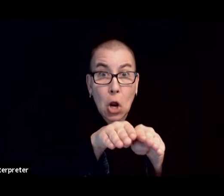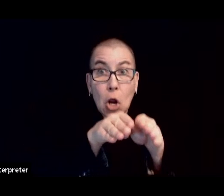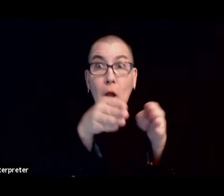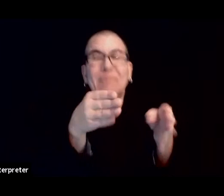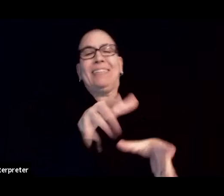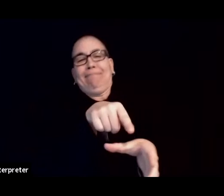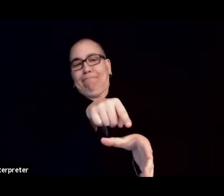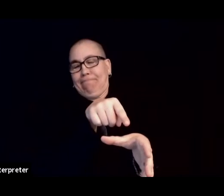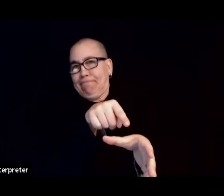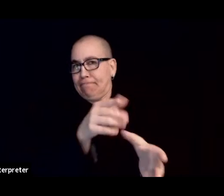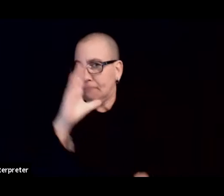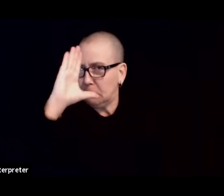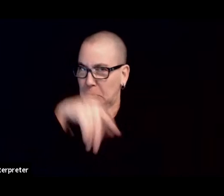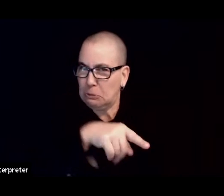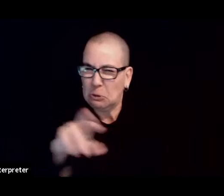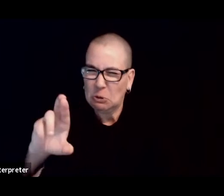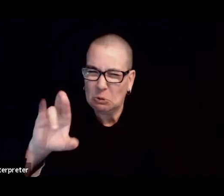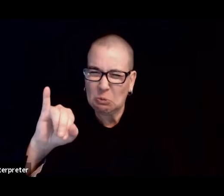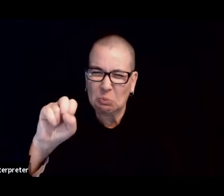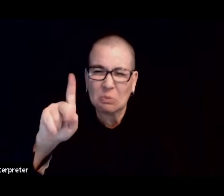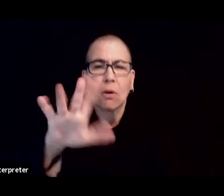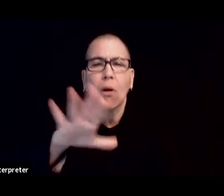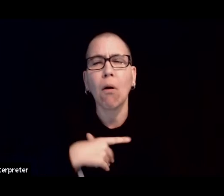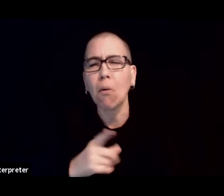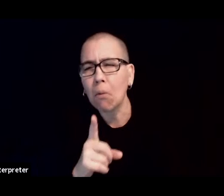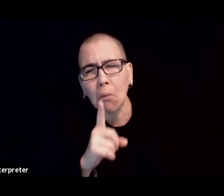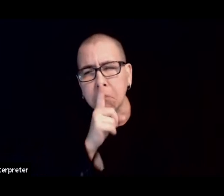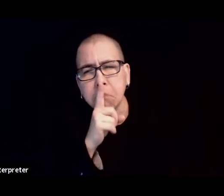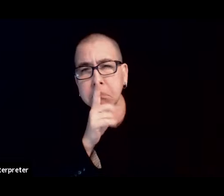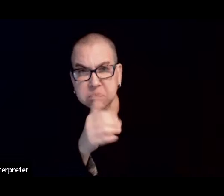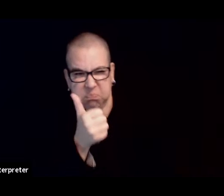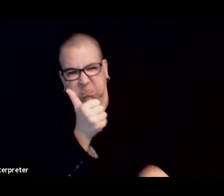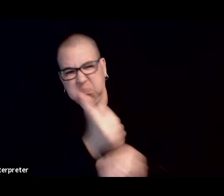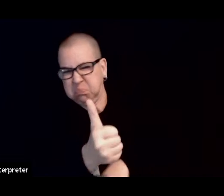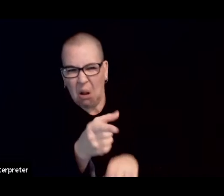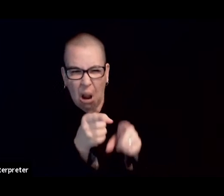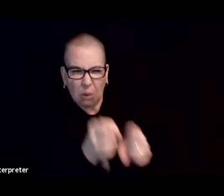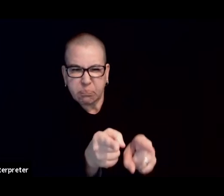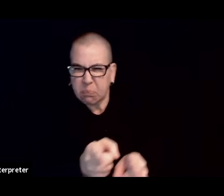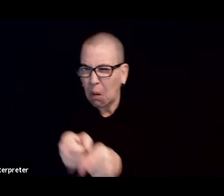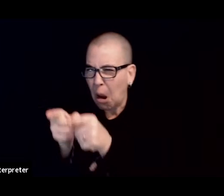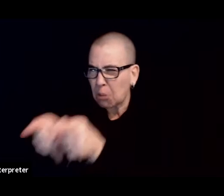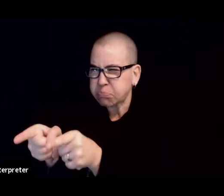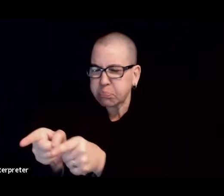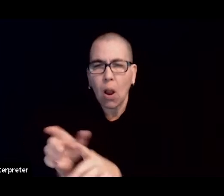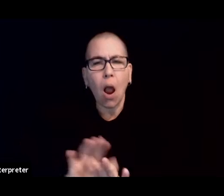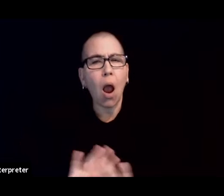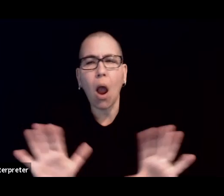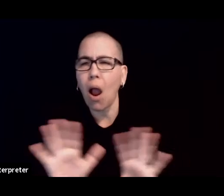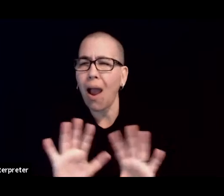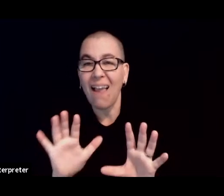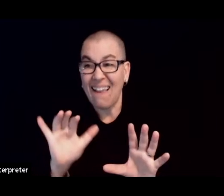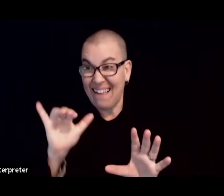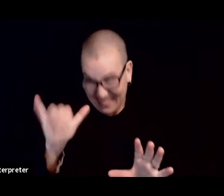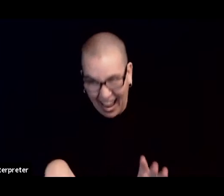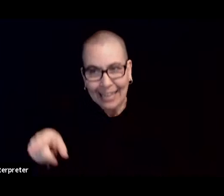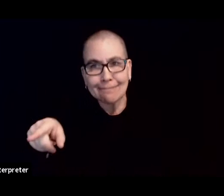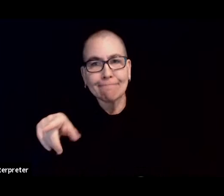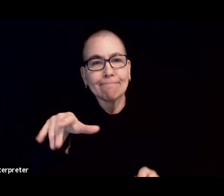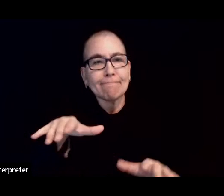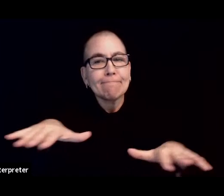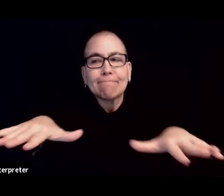fault of their own. It's not about failure to take precautions. There's just some inherent risk in some environments like